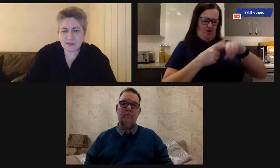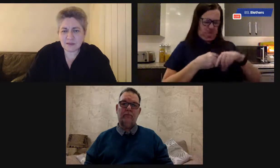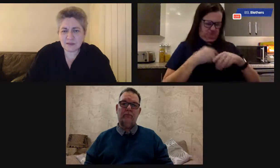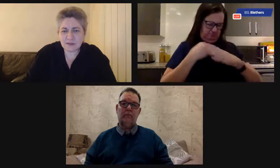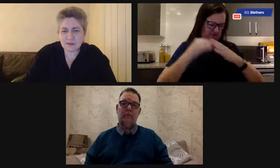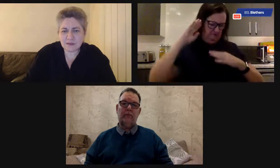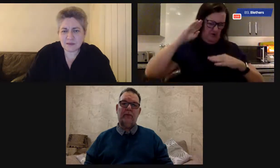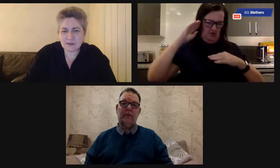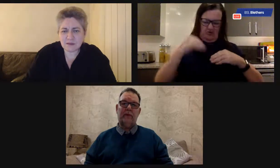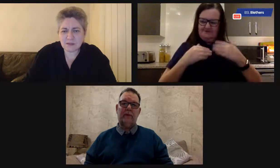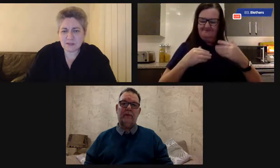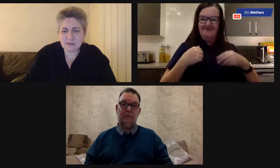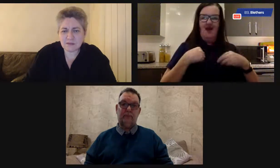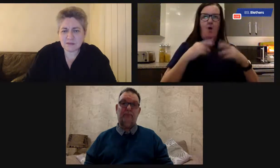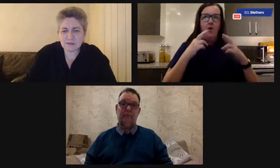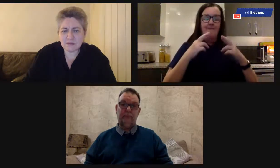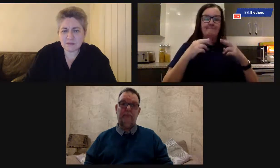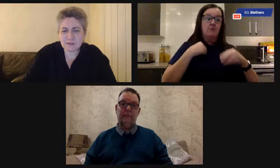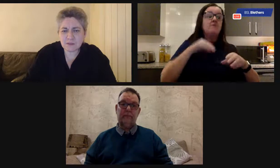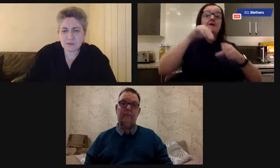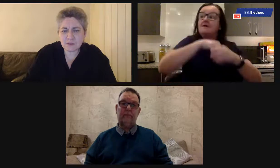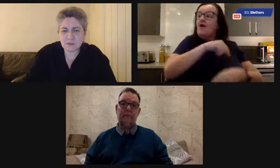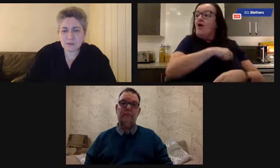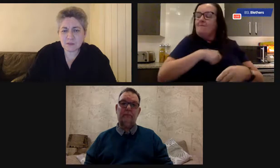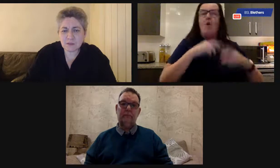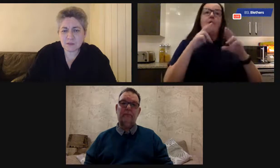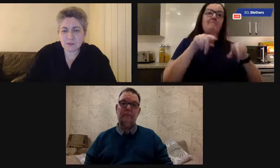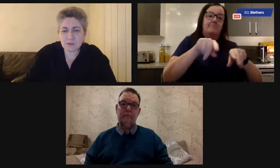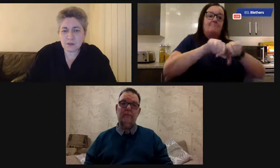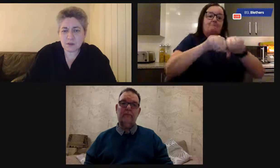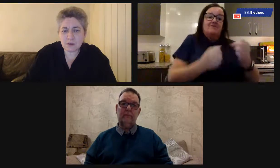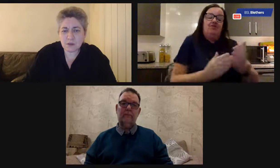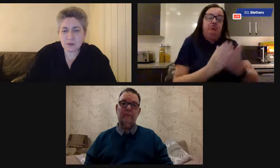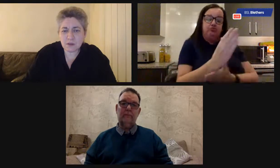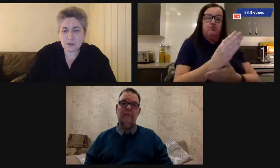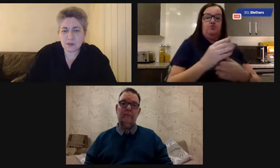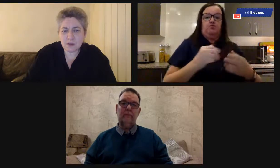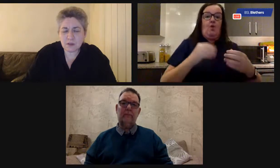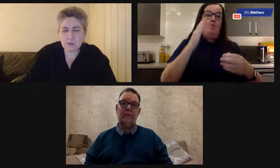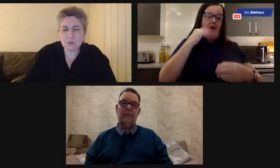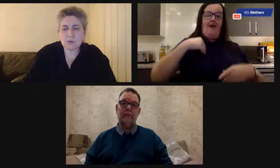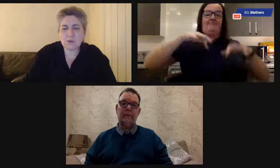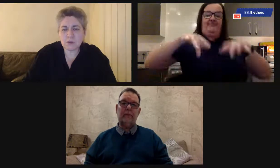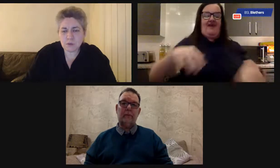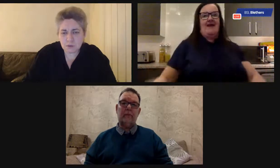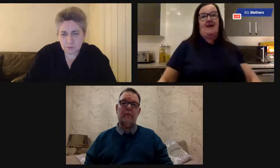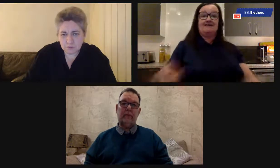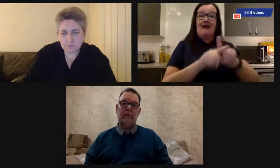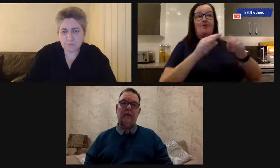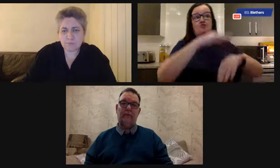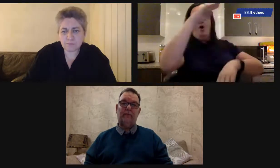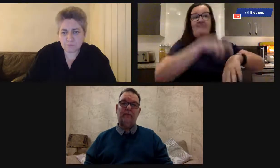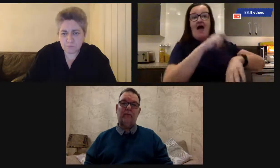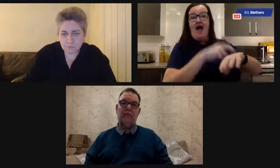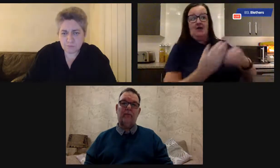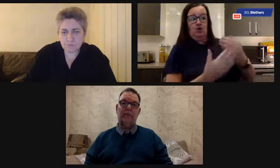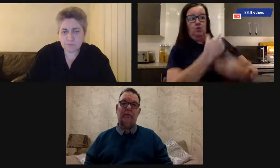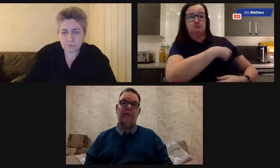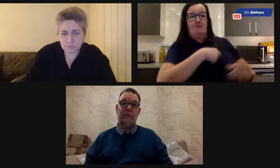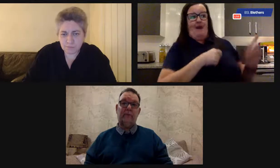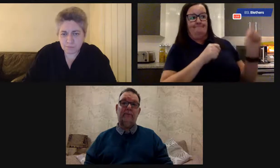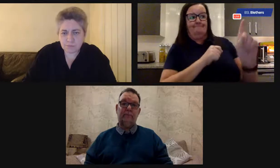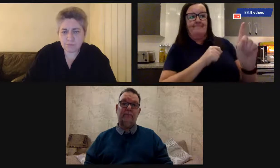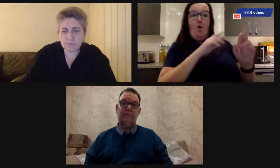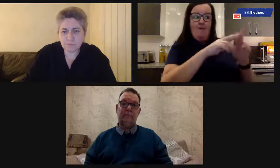League, um, but this acronym no one knew of. And I thought, well, becoming a